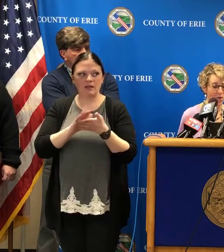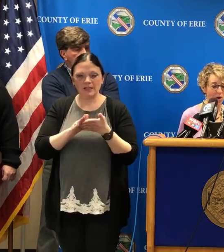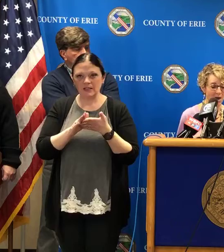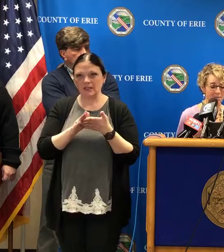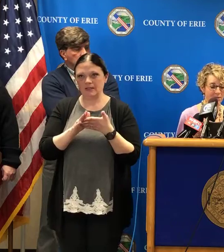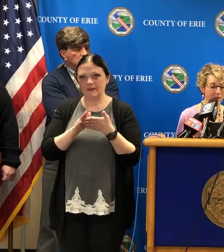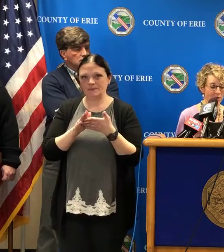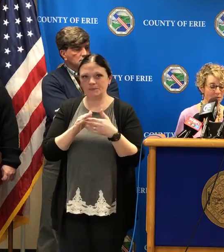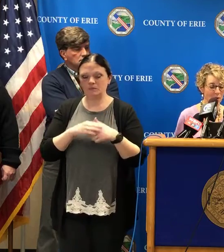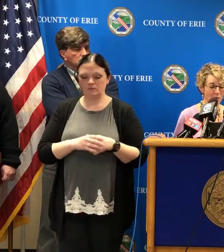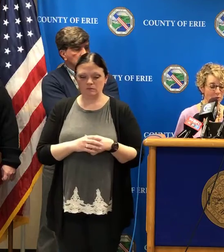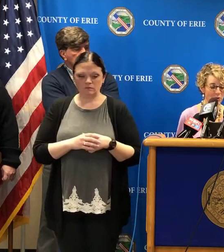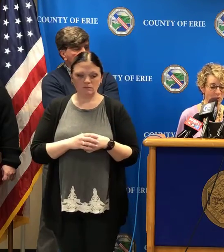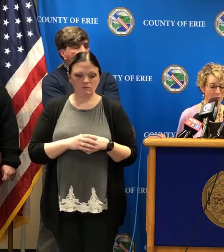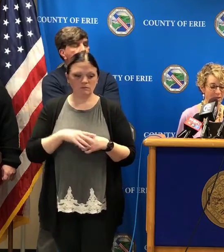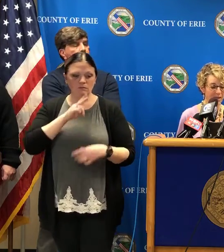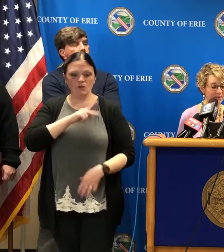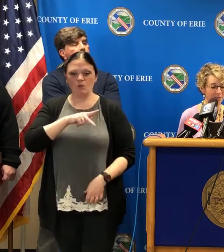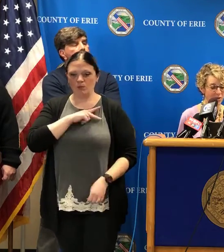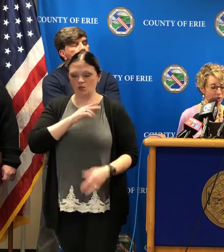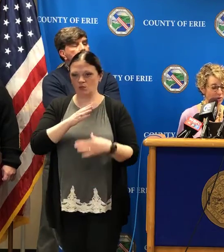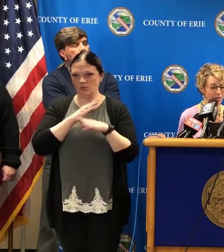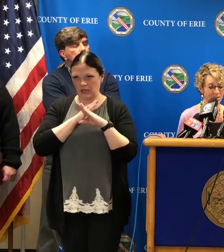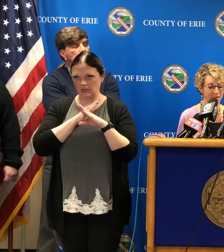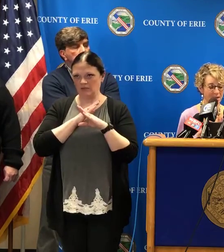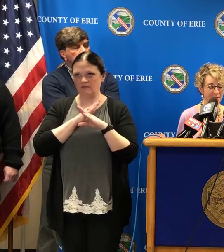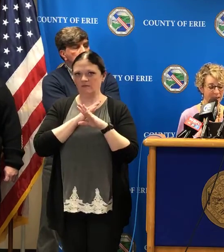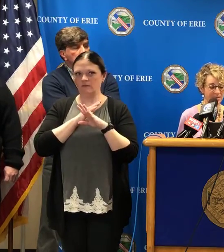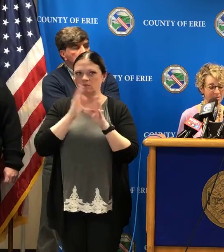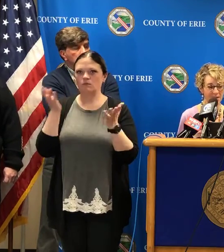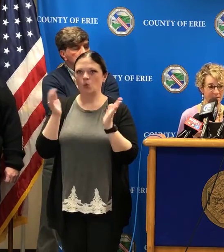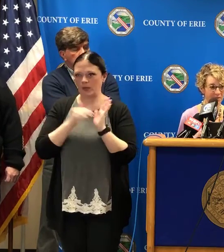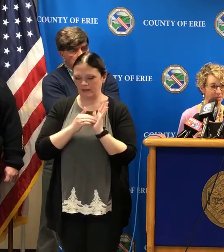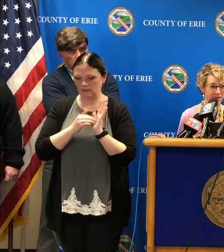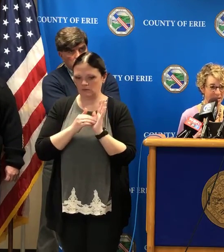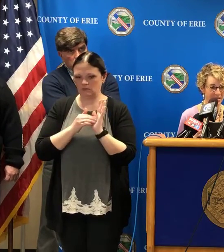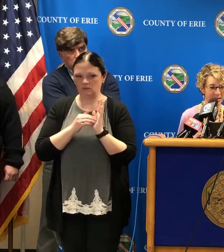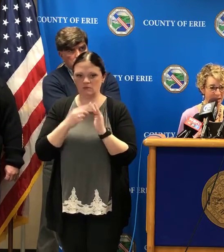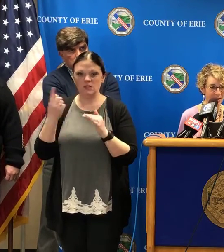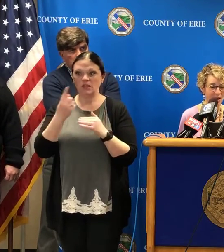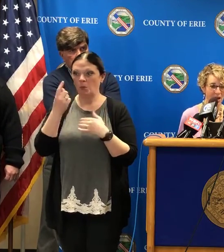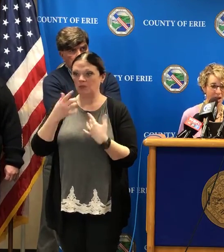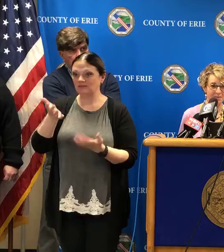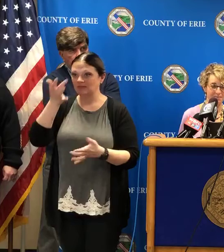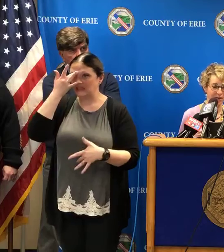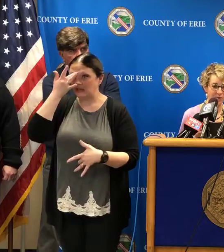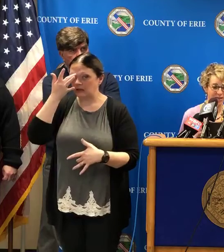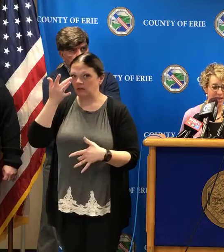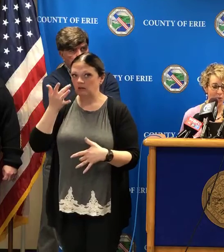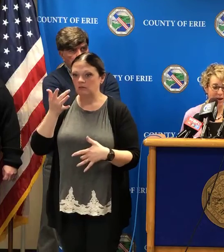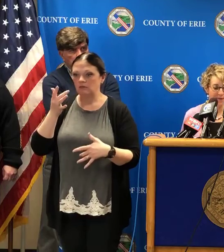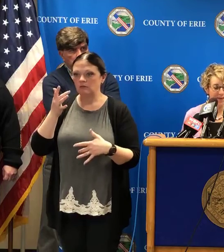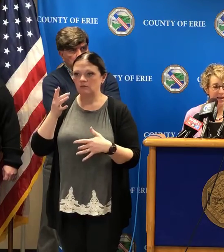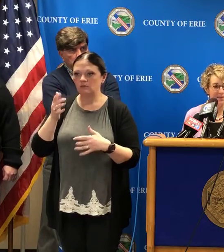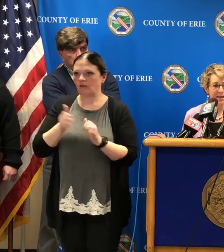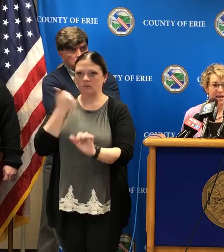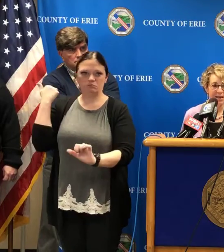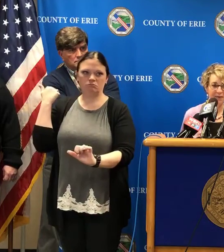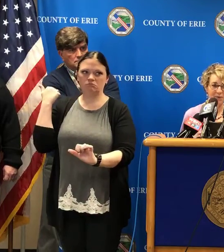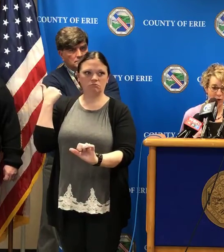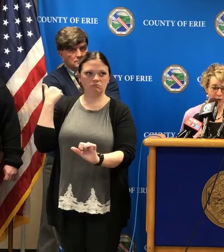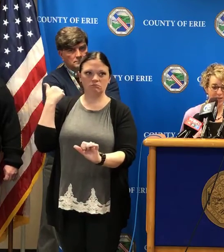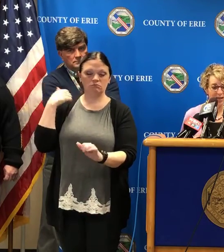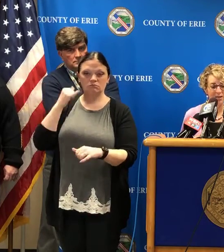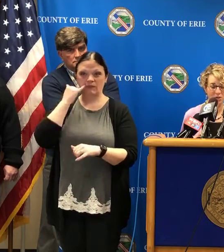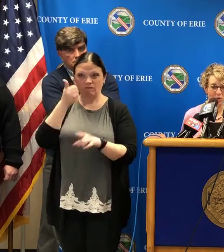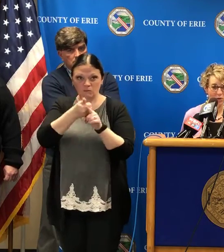So, our personal protective measures is against somebody is sick, stay away from them. And